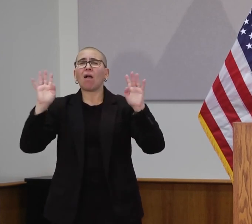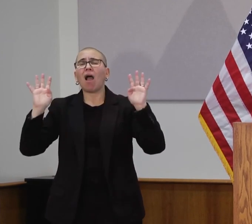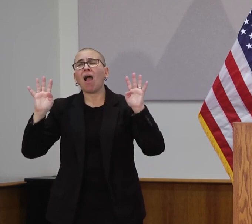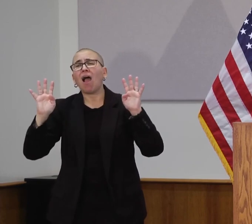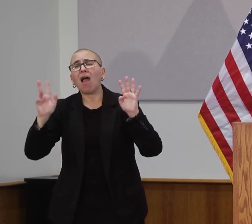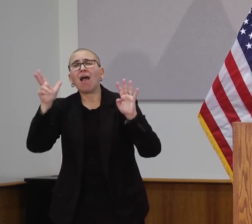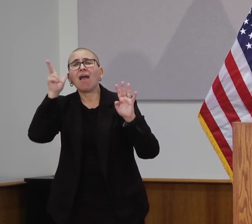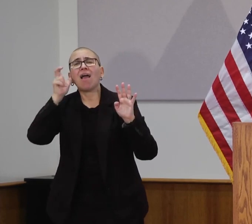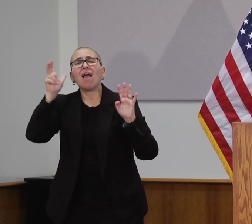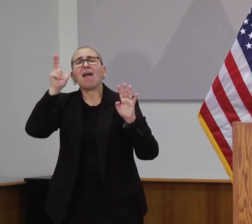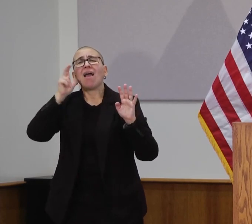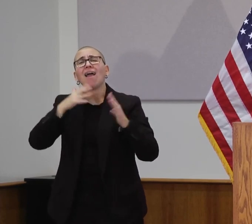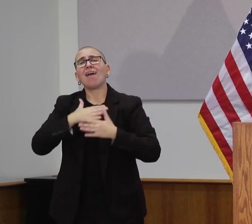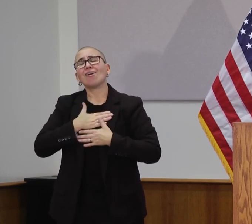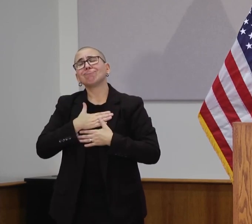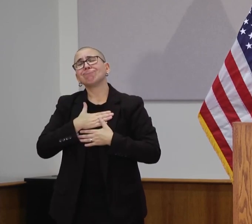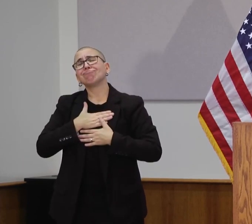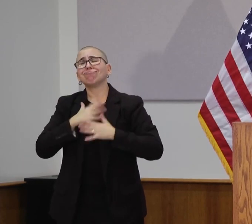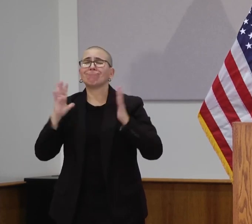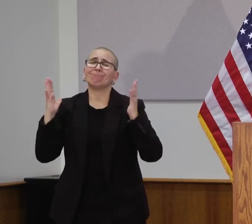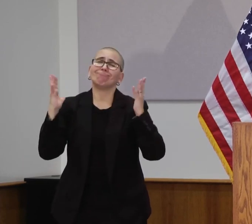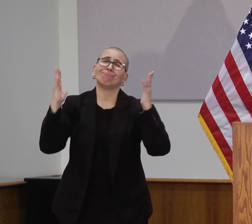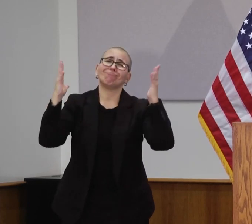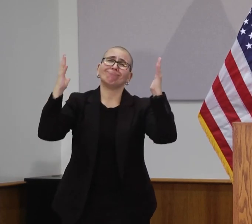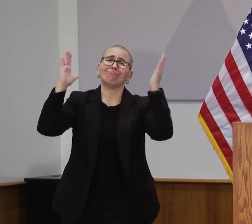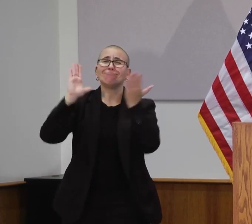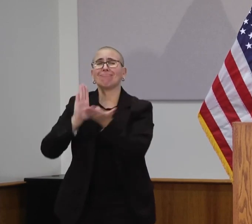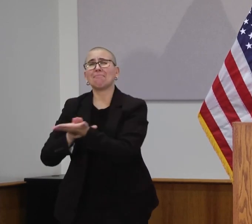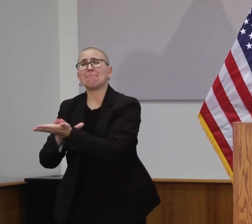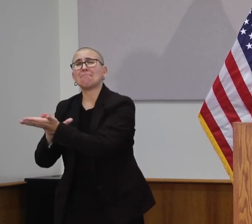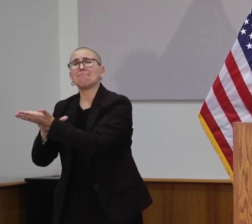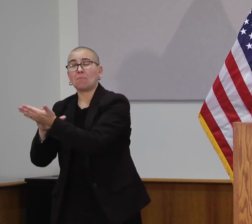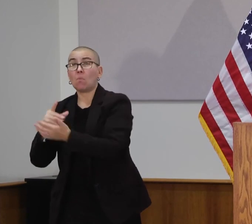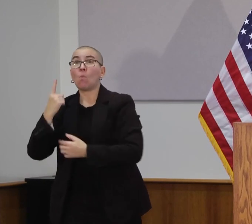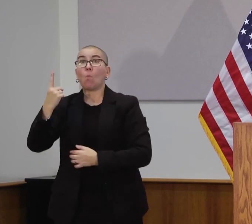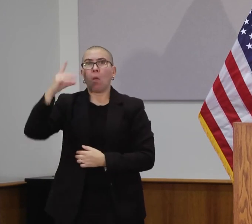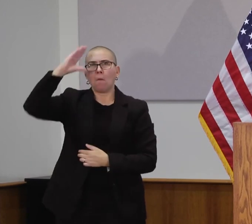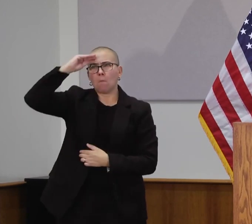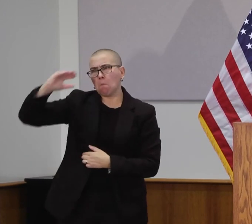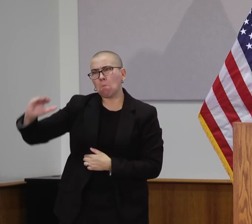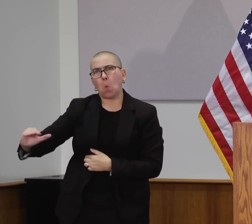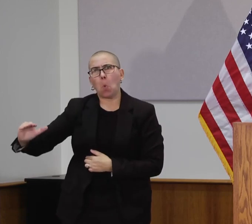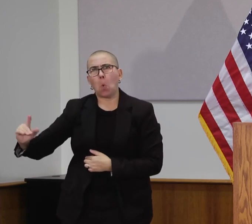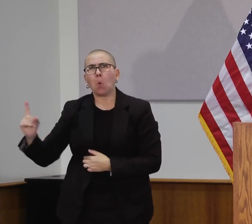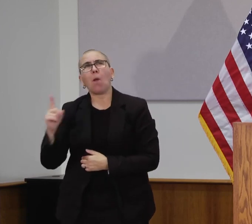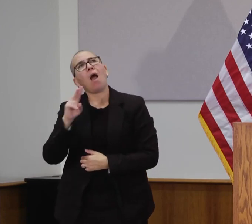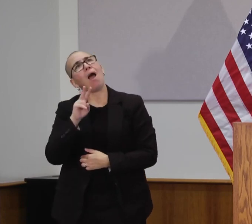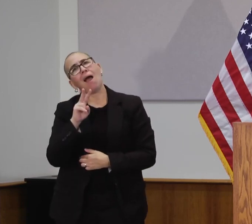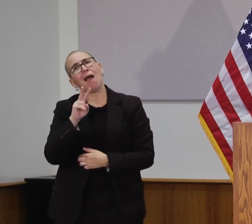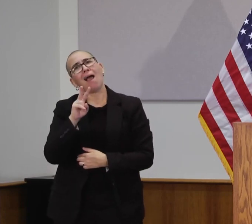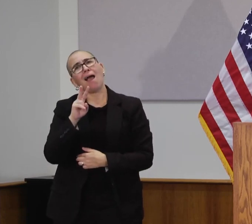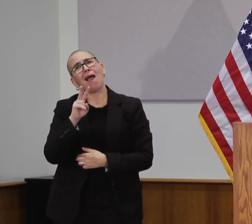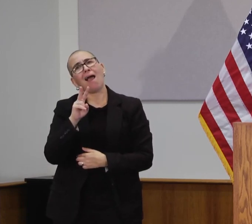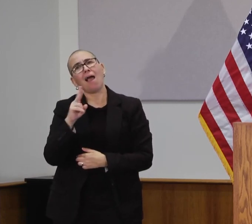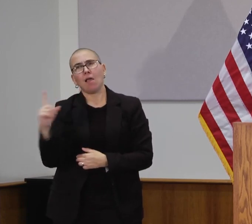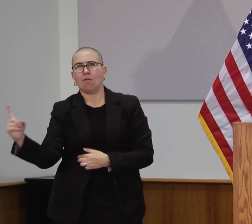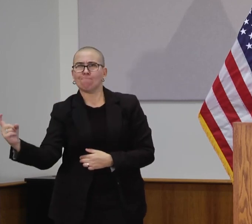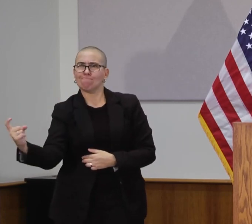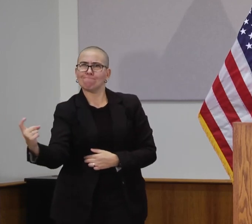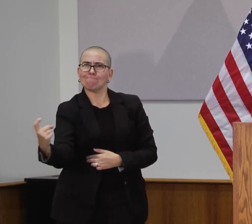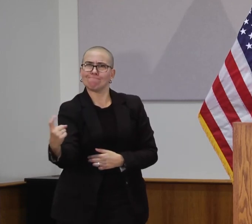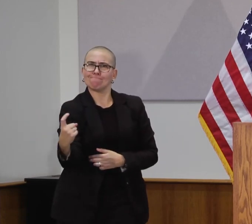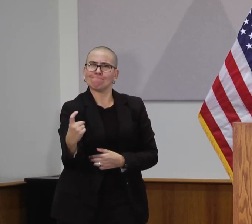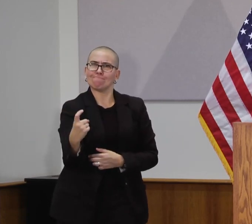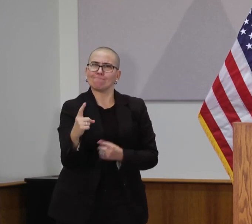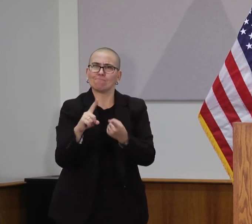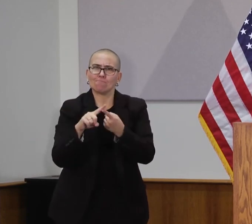And there was a young boy who saw them doing this, and sheepishly one night came with his trumpet that he was just learning